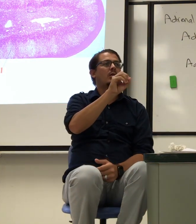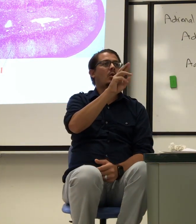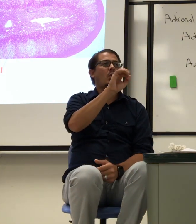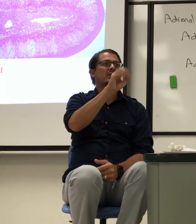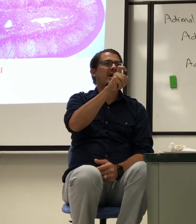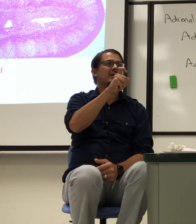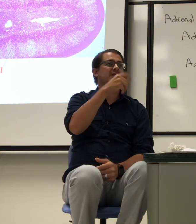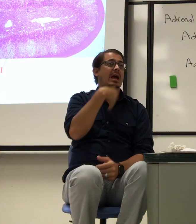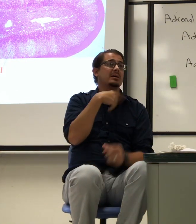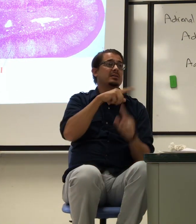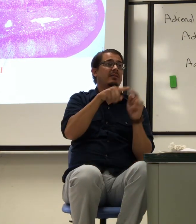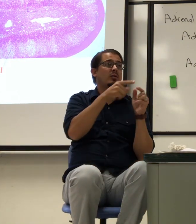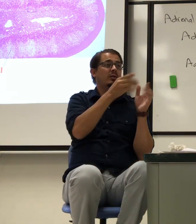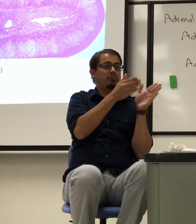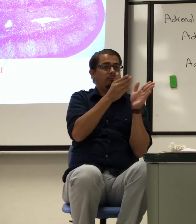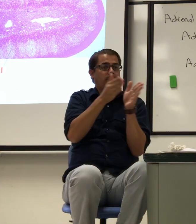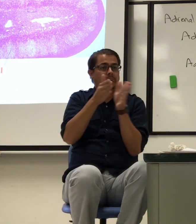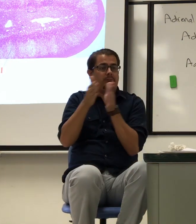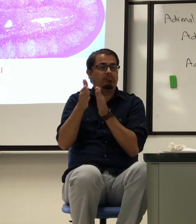out, and I'll go through that.